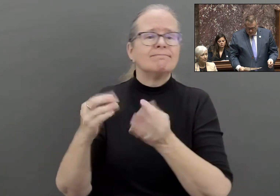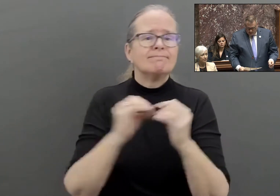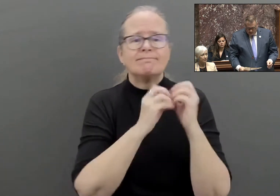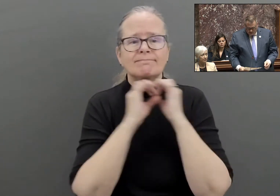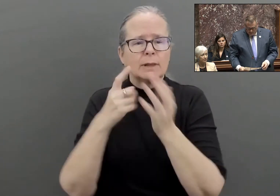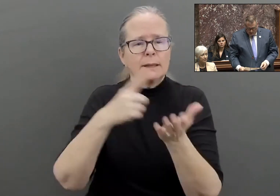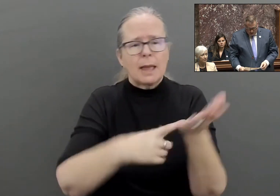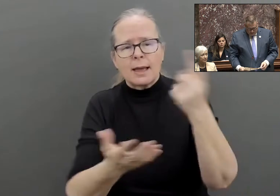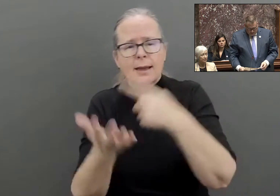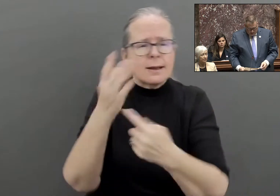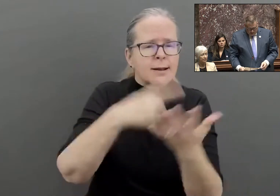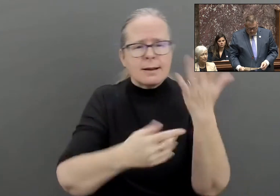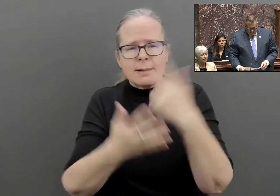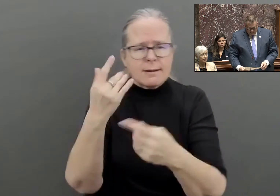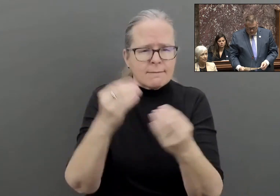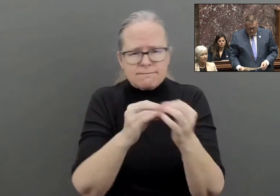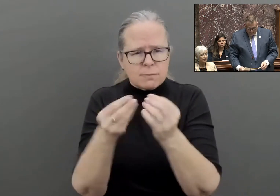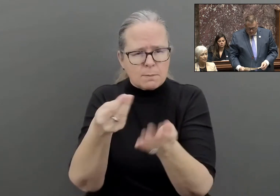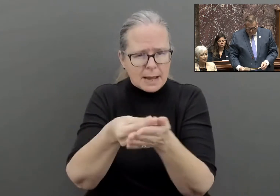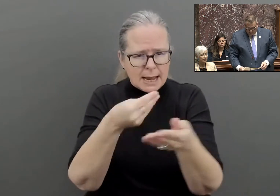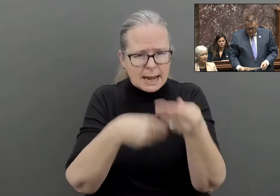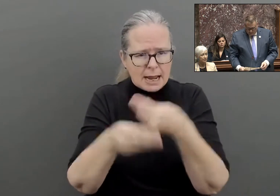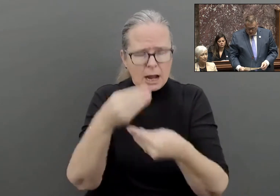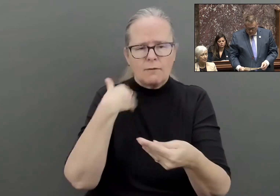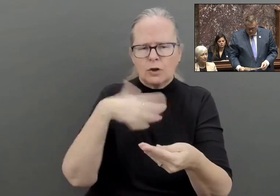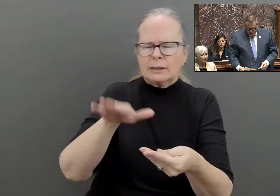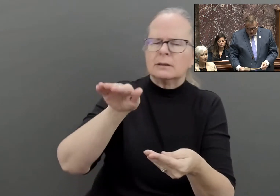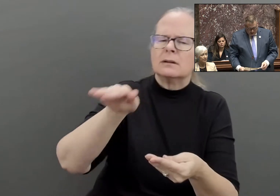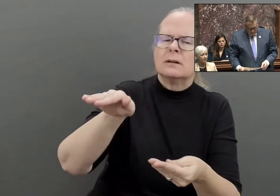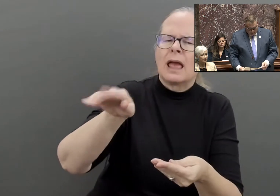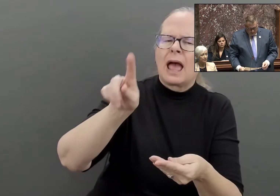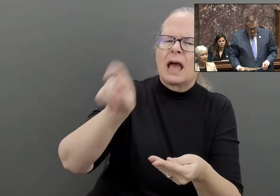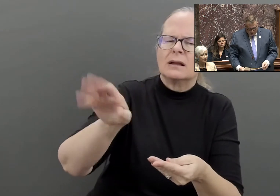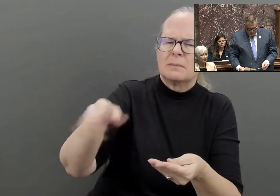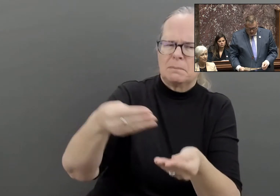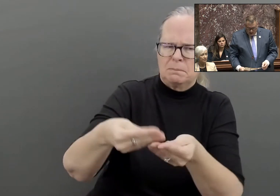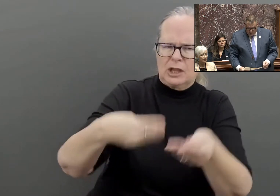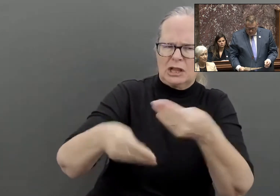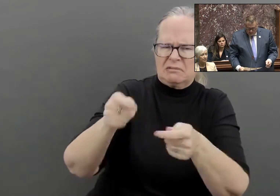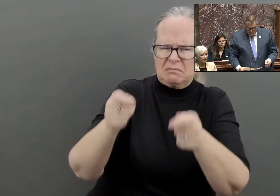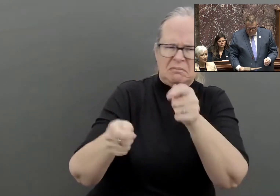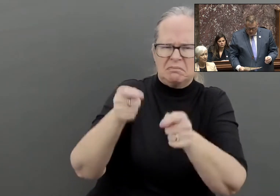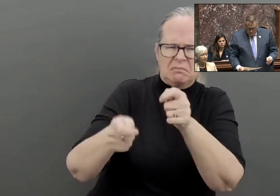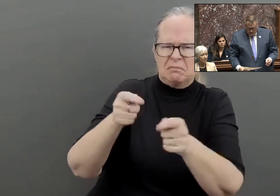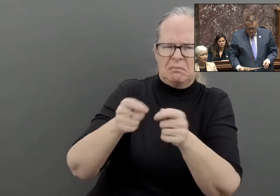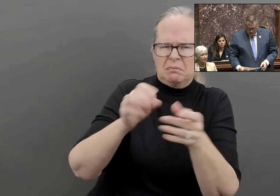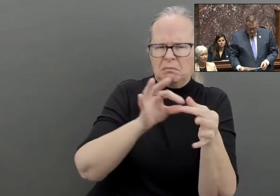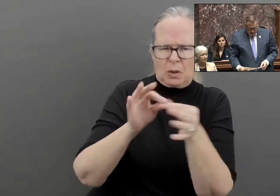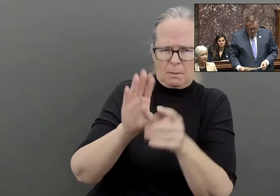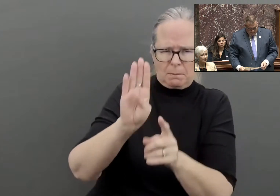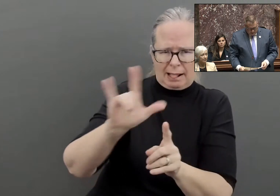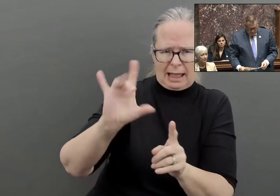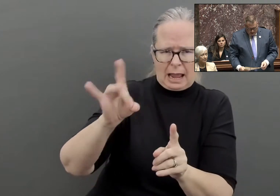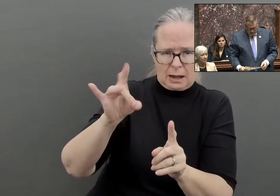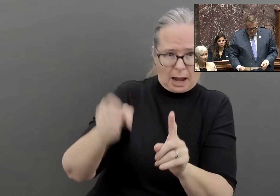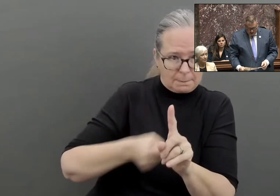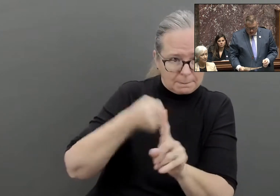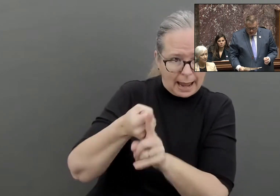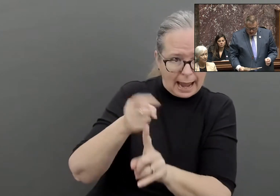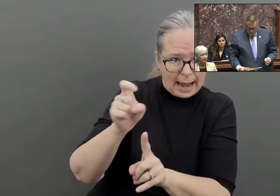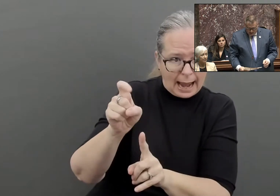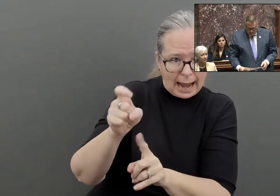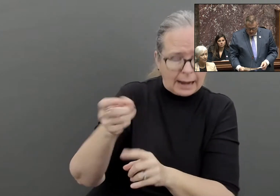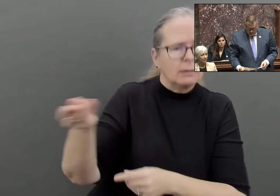with the introduction of Bill 8. The Minister refused to say if the impacts of Bill 8 had been considered, even though Bill 5 Budget Measures Implementation